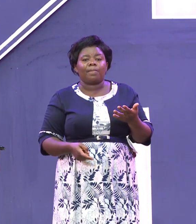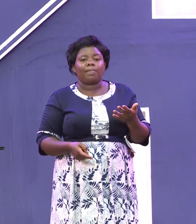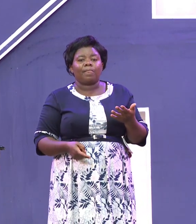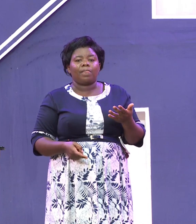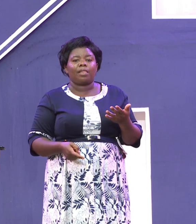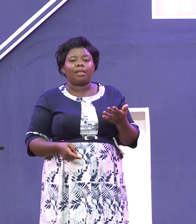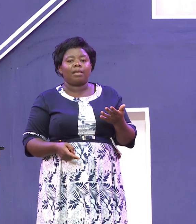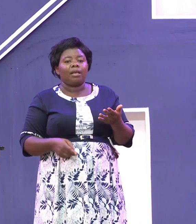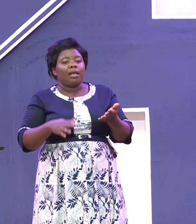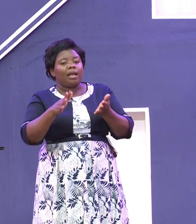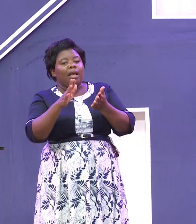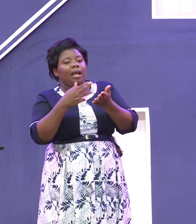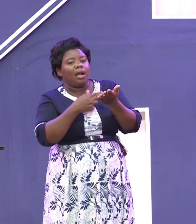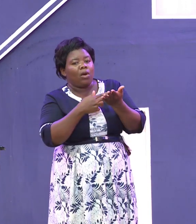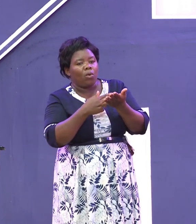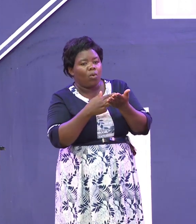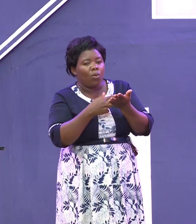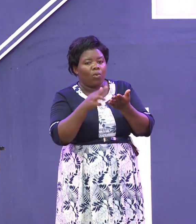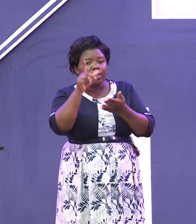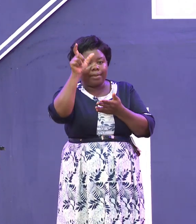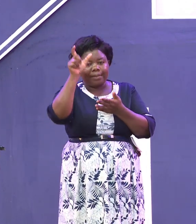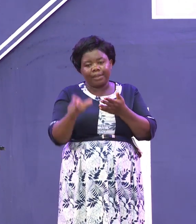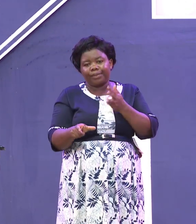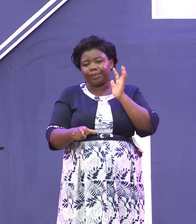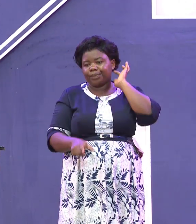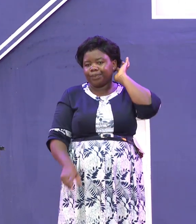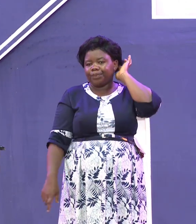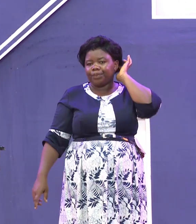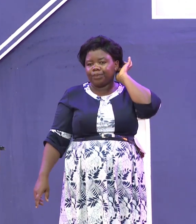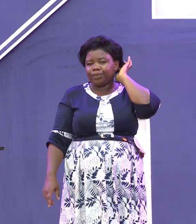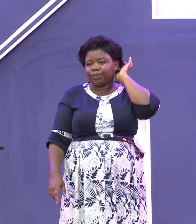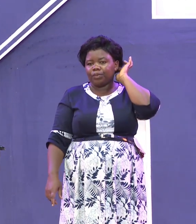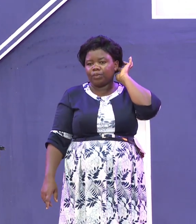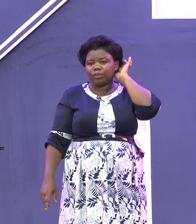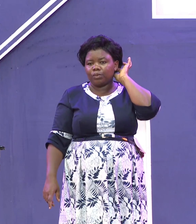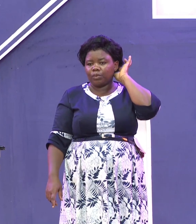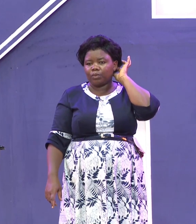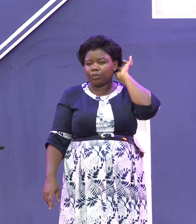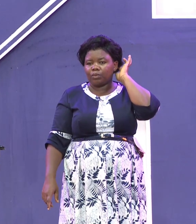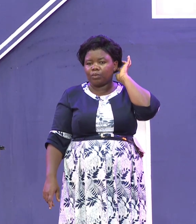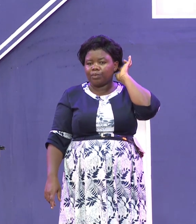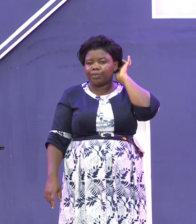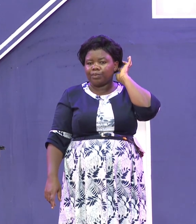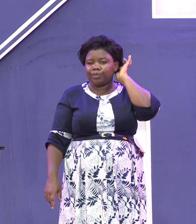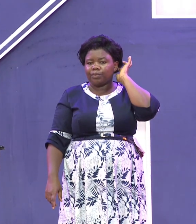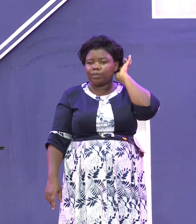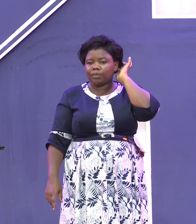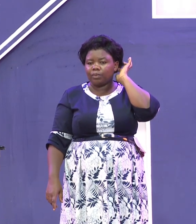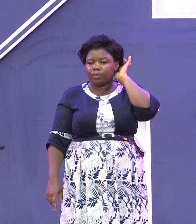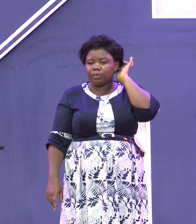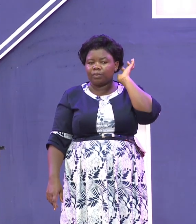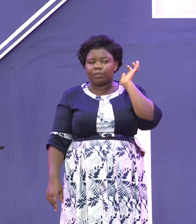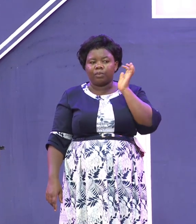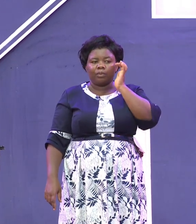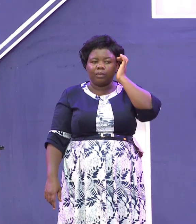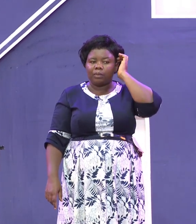Nti omutuukirivu katu tulusome. Let us read it. Somo olunyiriri nga tujuliza